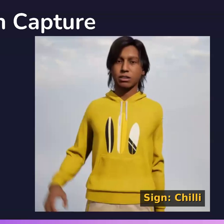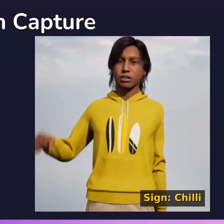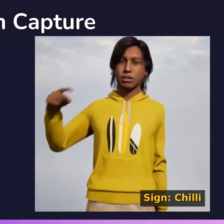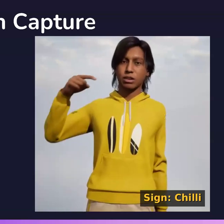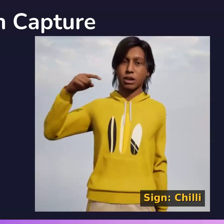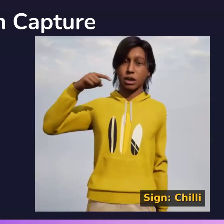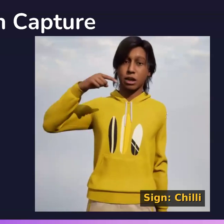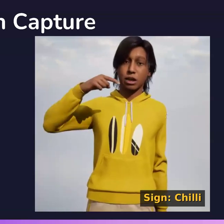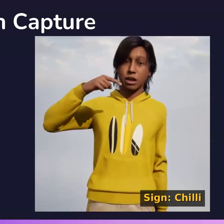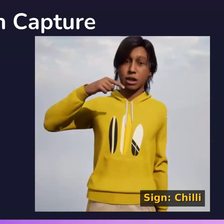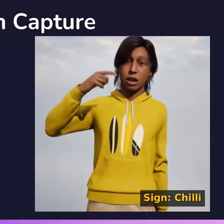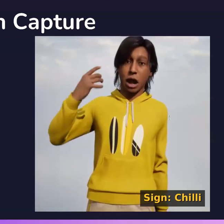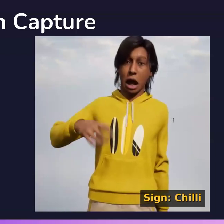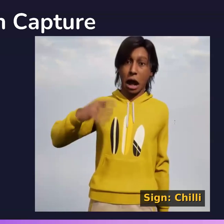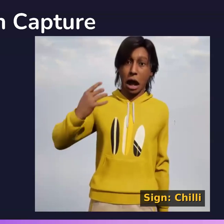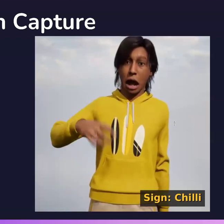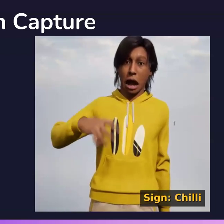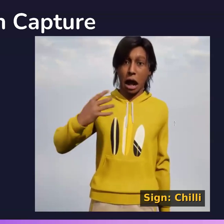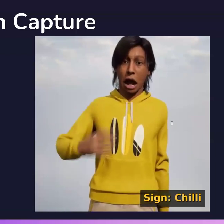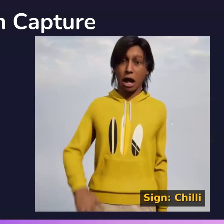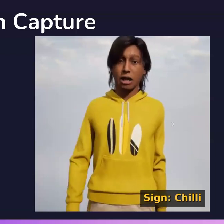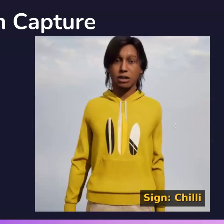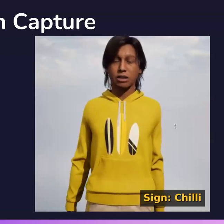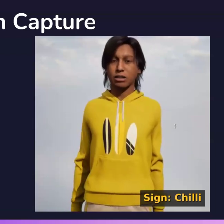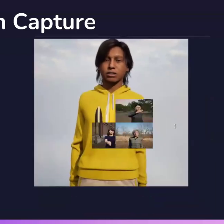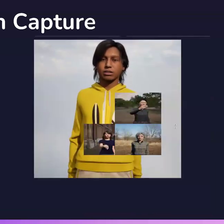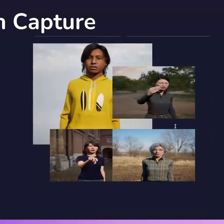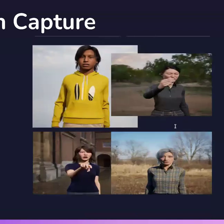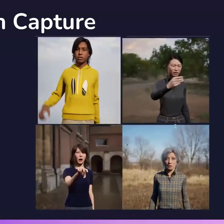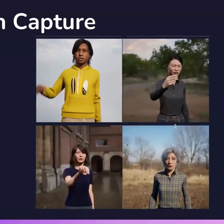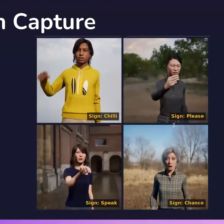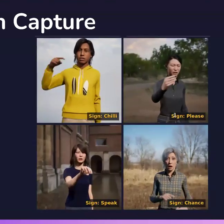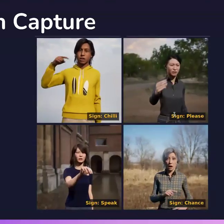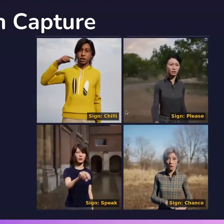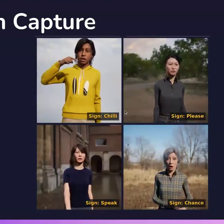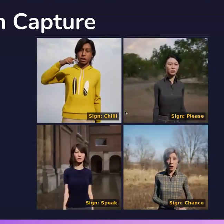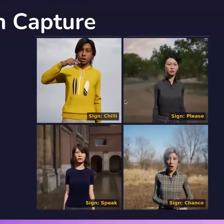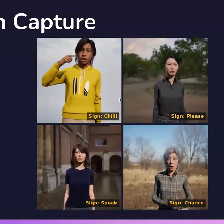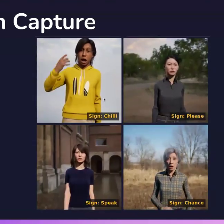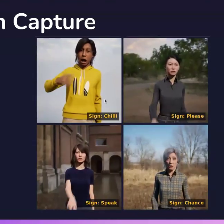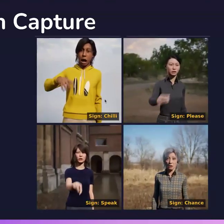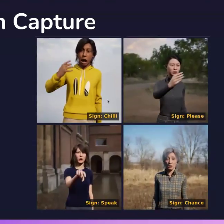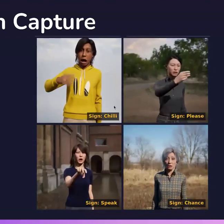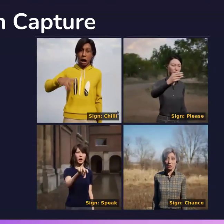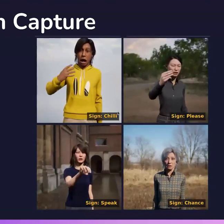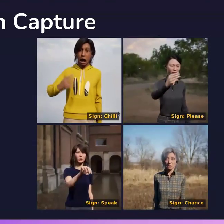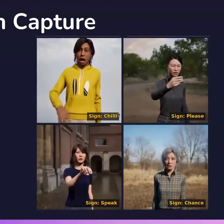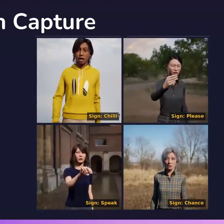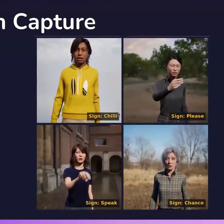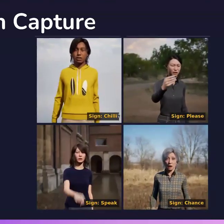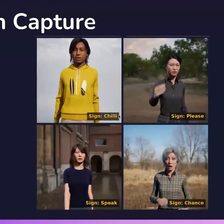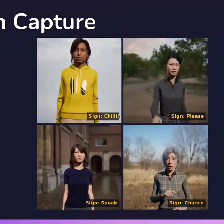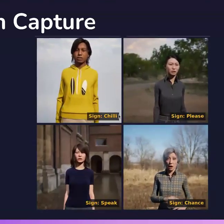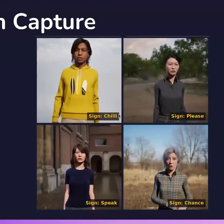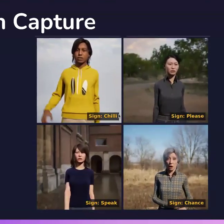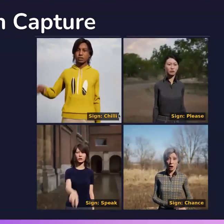The benefit is that once we have the motions, we can just keep going. We can play different